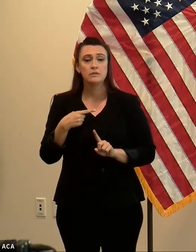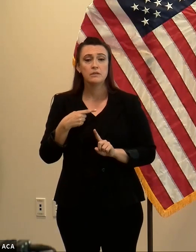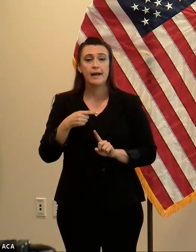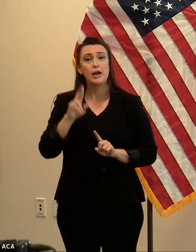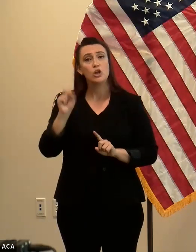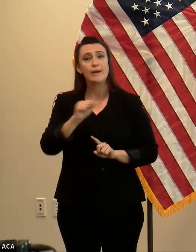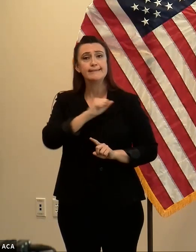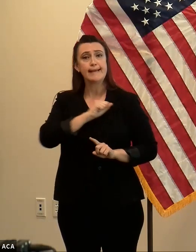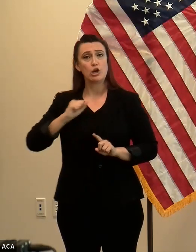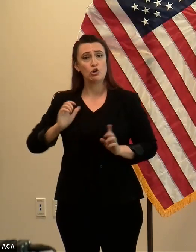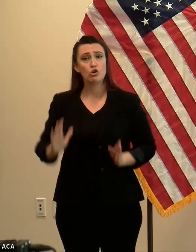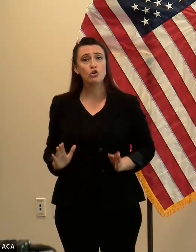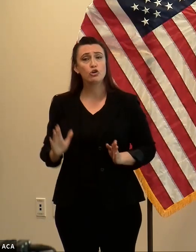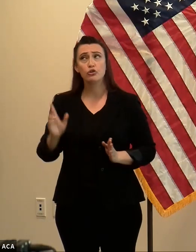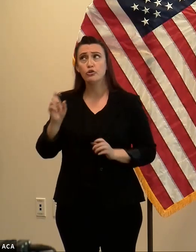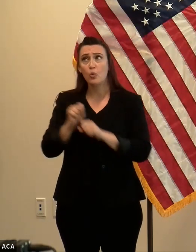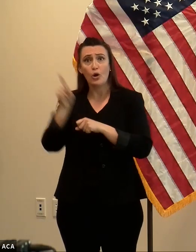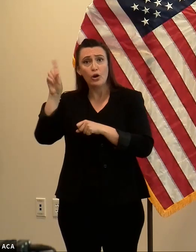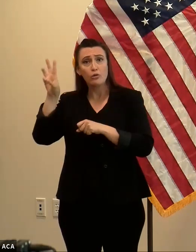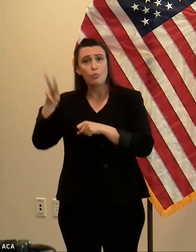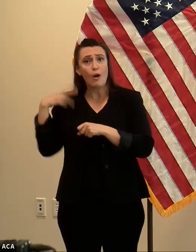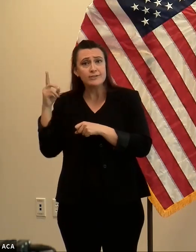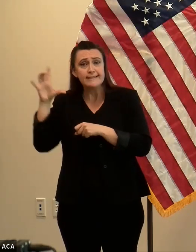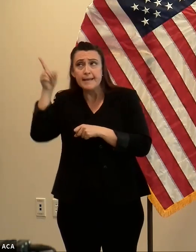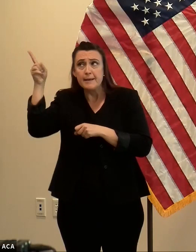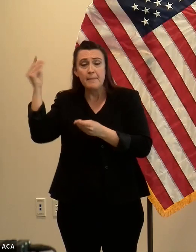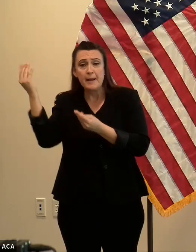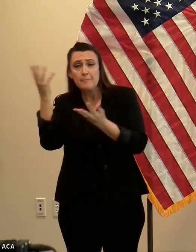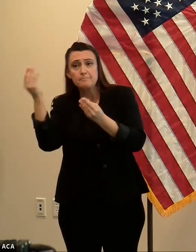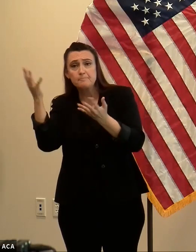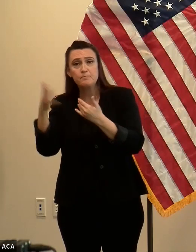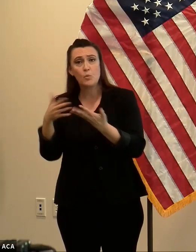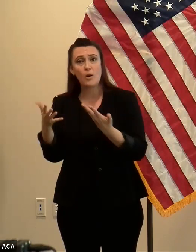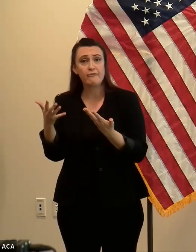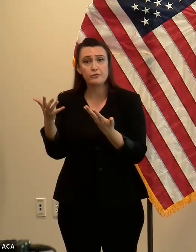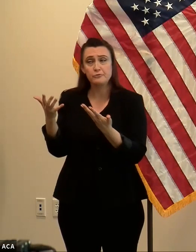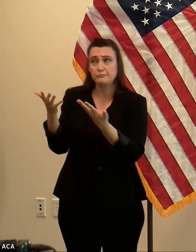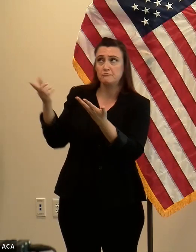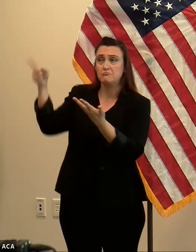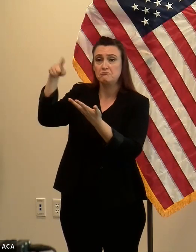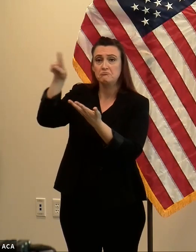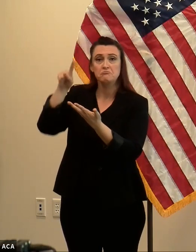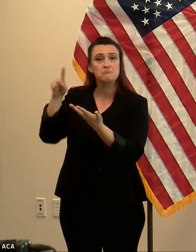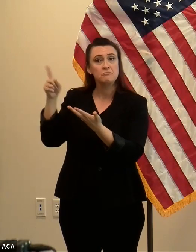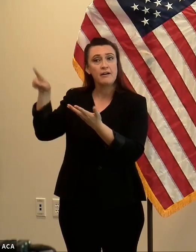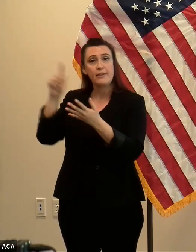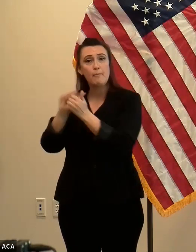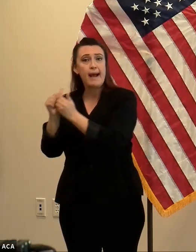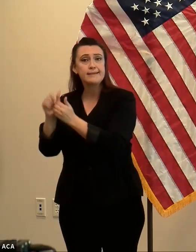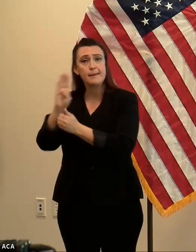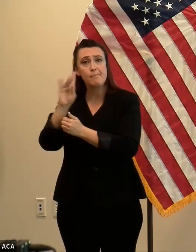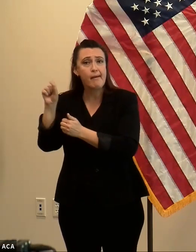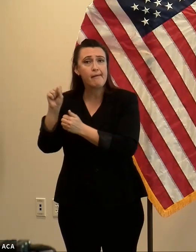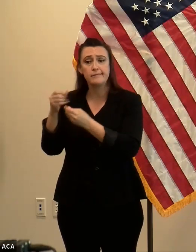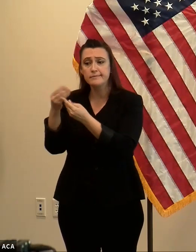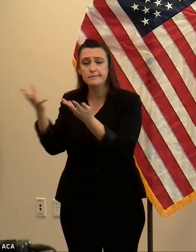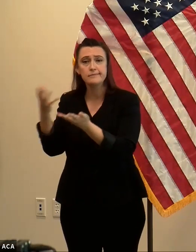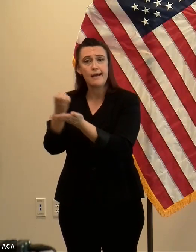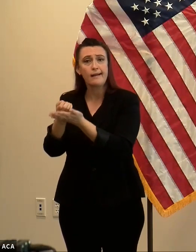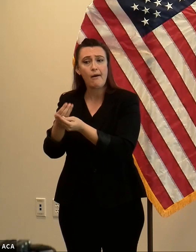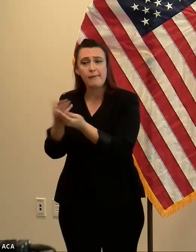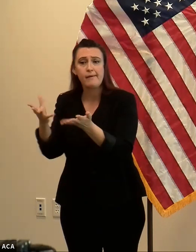can provide, of course, whatever would inform these economic relief packages, but there's got to be a